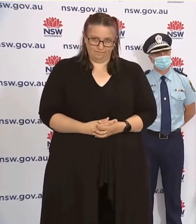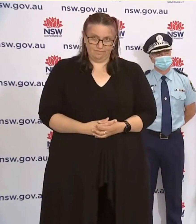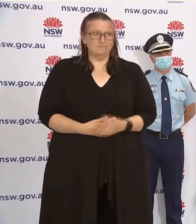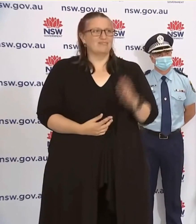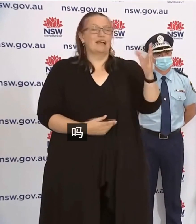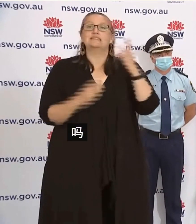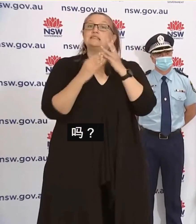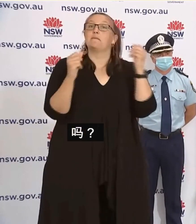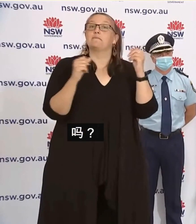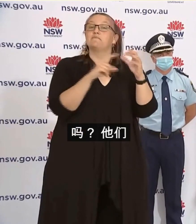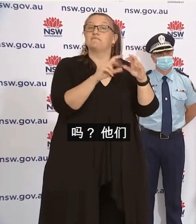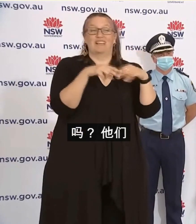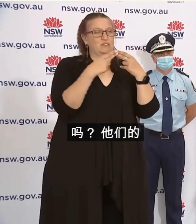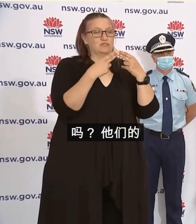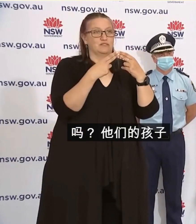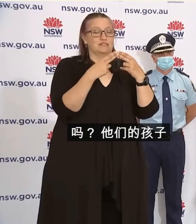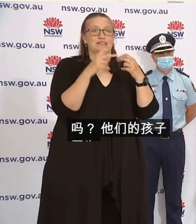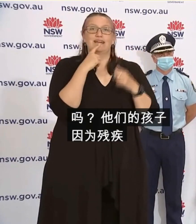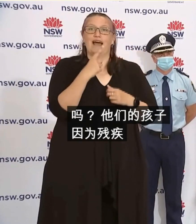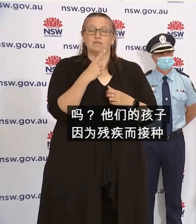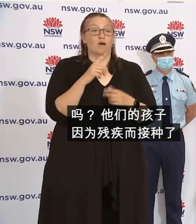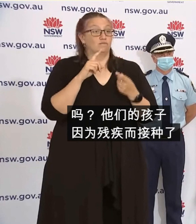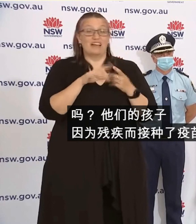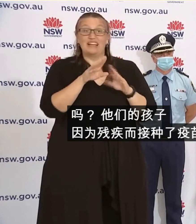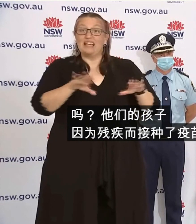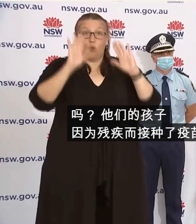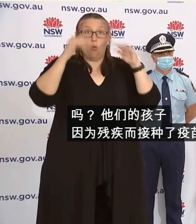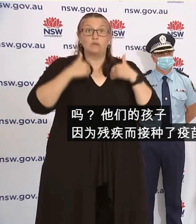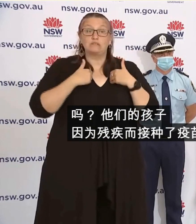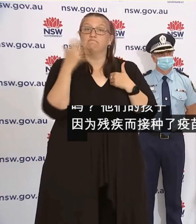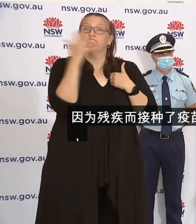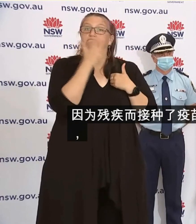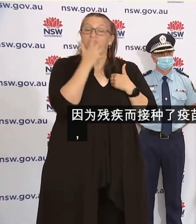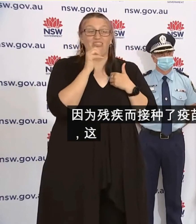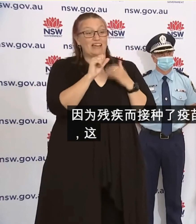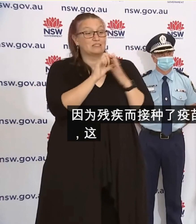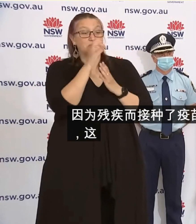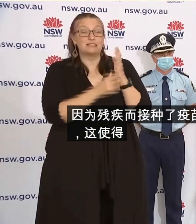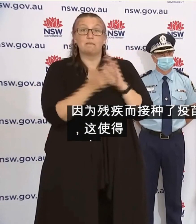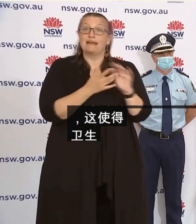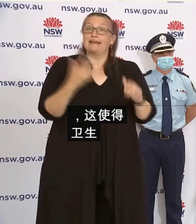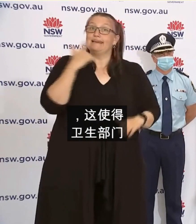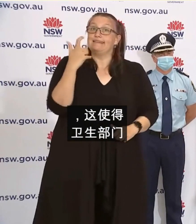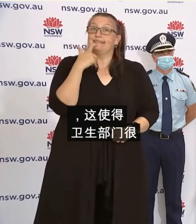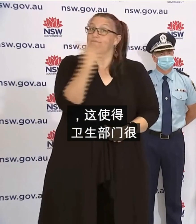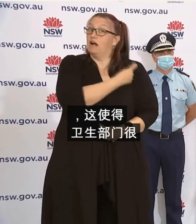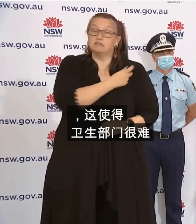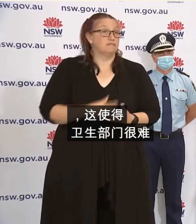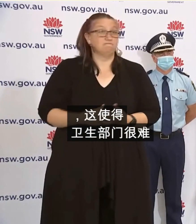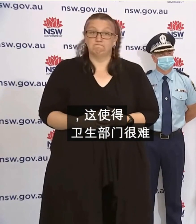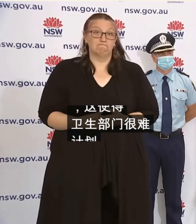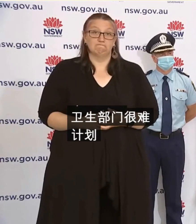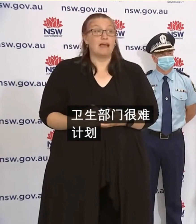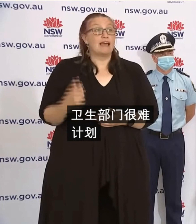Some of these families are saying it's really hard, A, to get their kids vaccinated or tested because of their disabilities, and it makes it very difficult. Is the